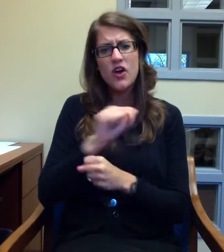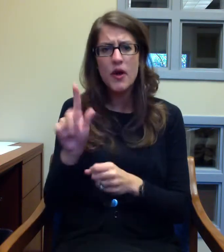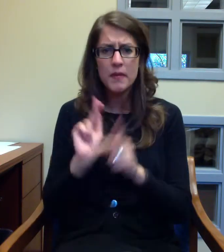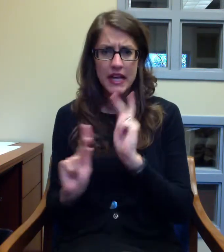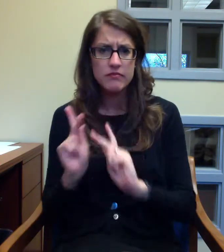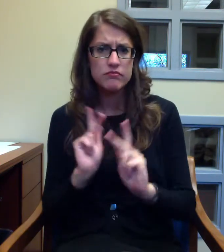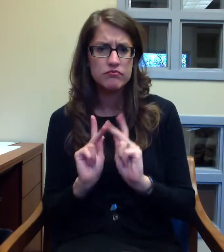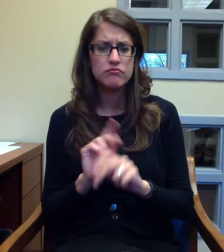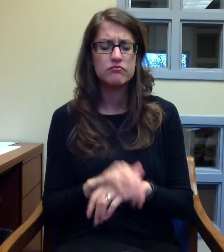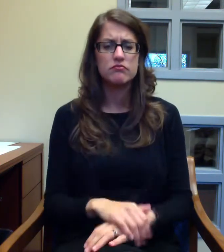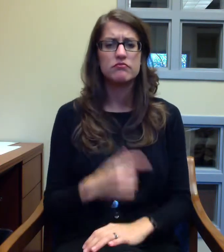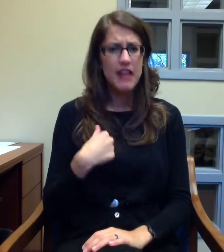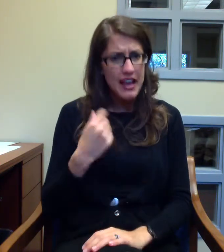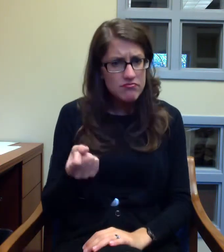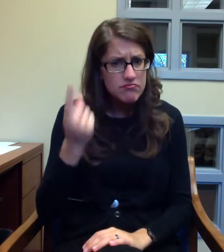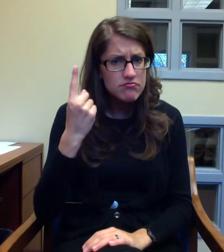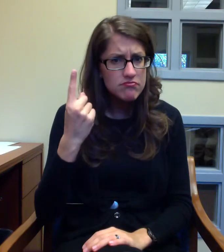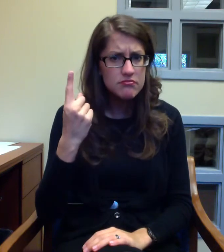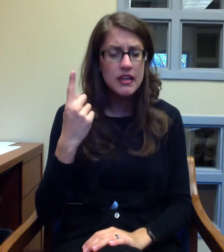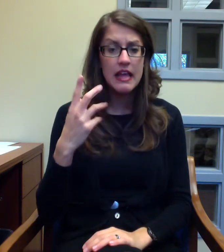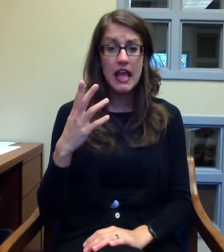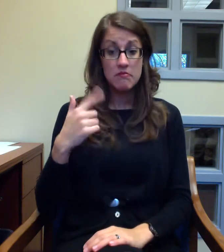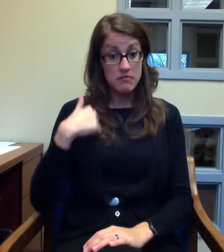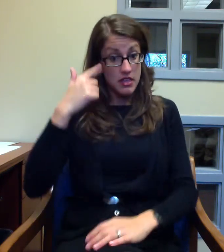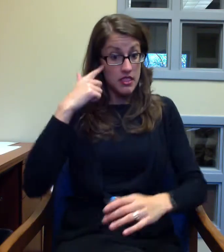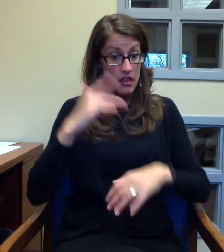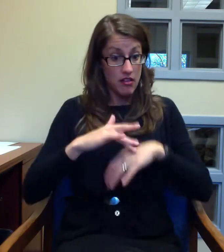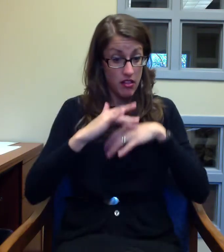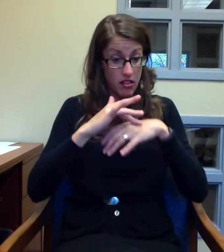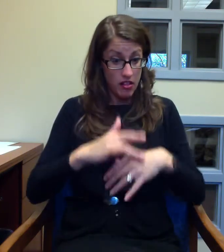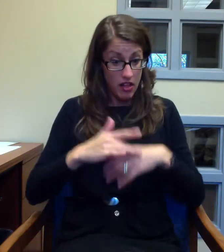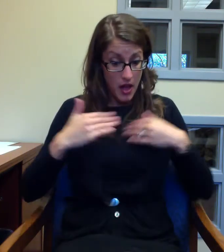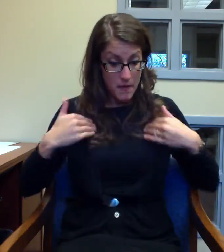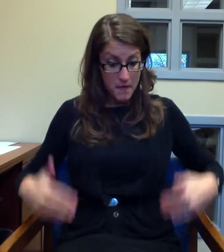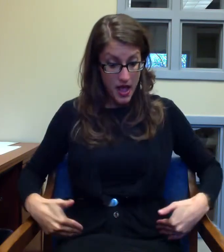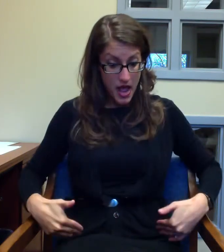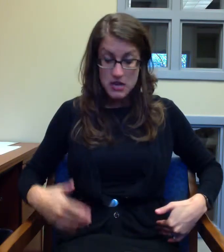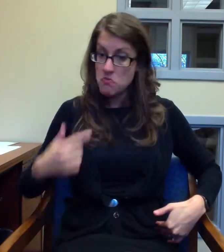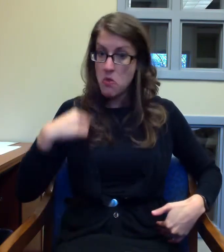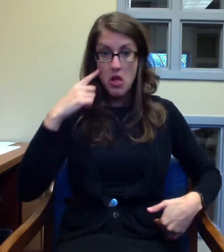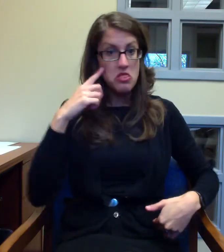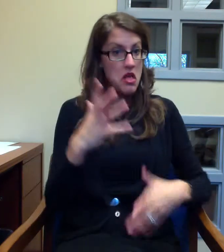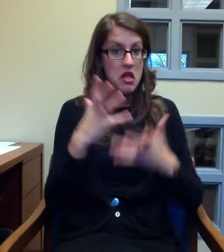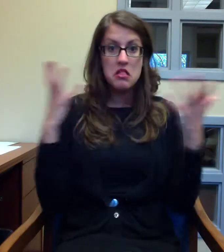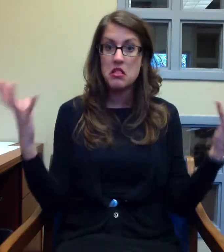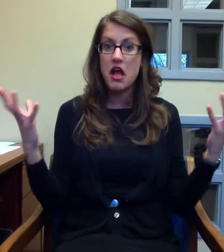I didn't think much about my body until I developed a severe double pneumonia 2 years ago.